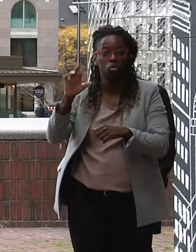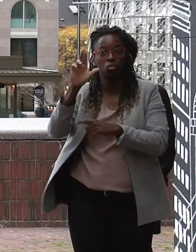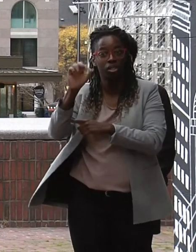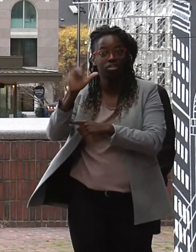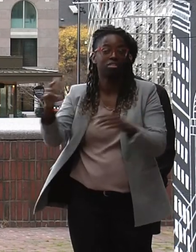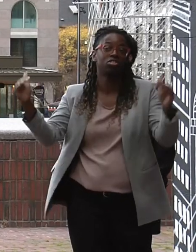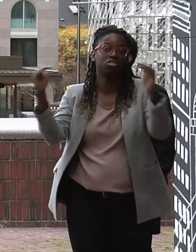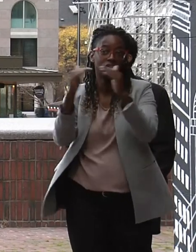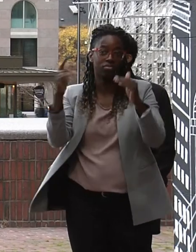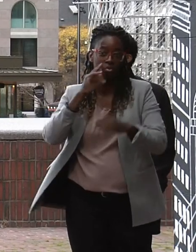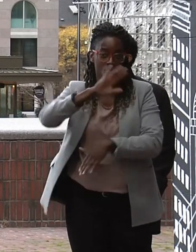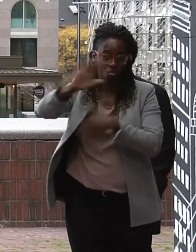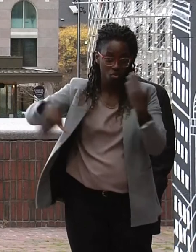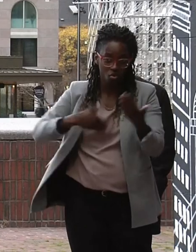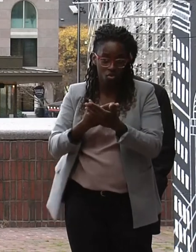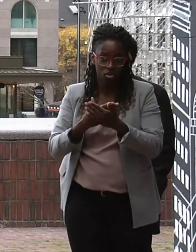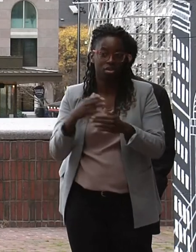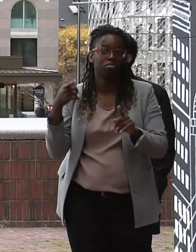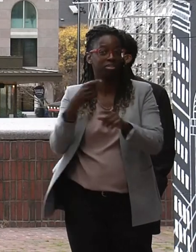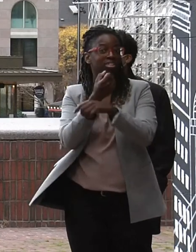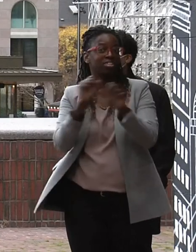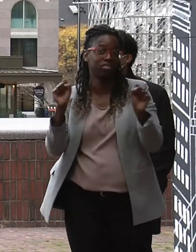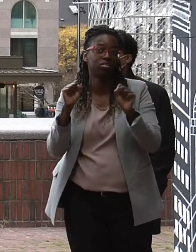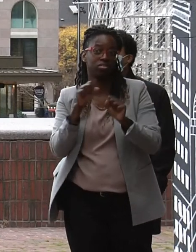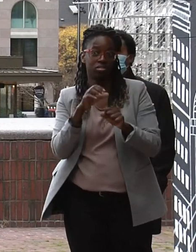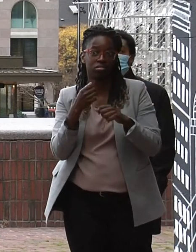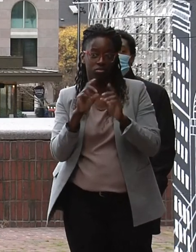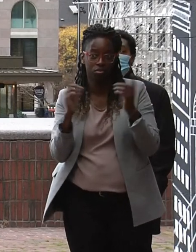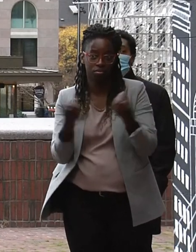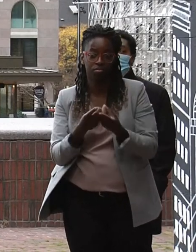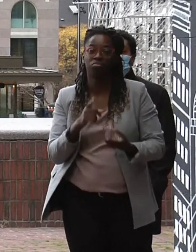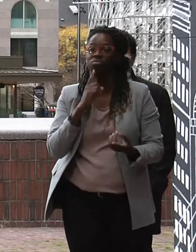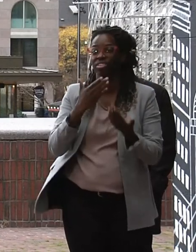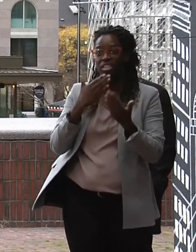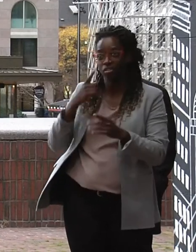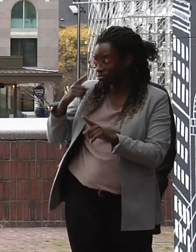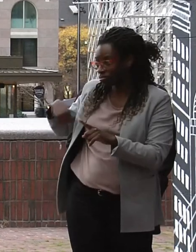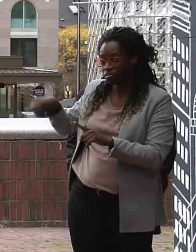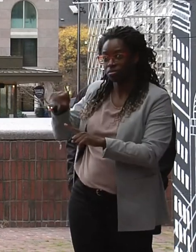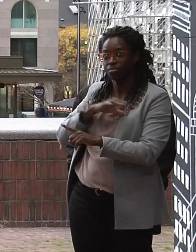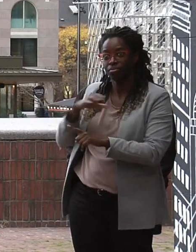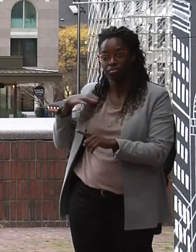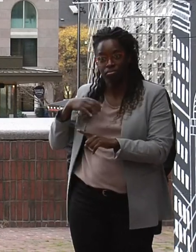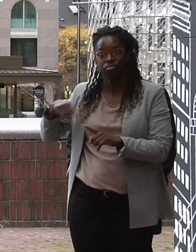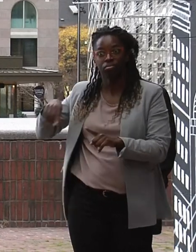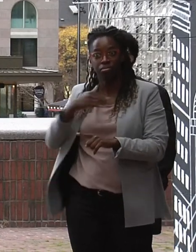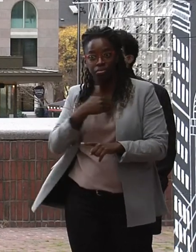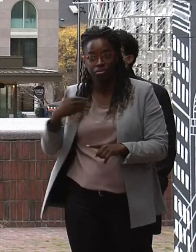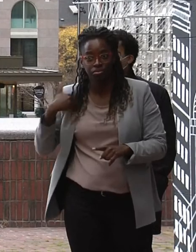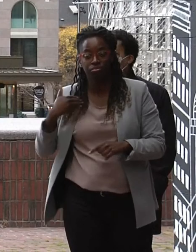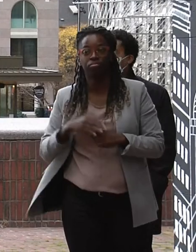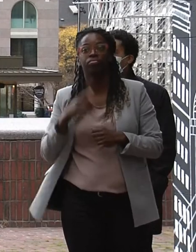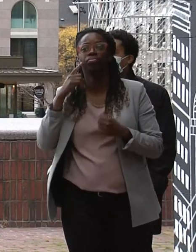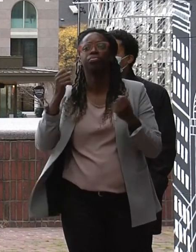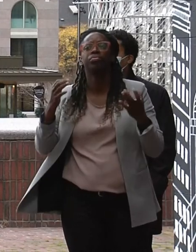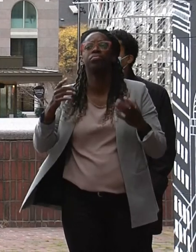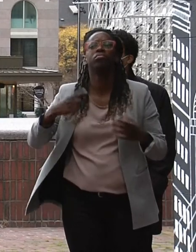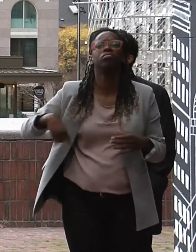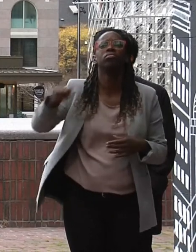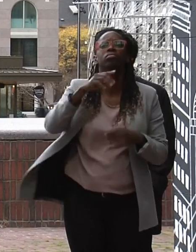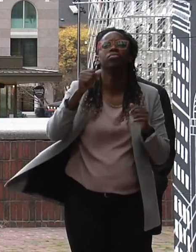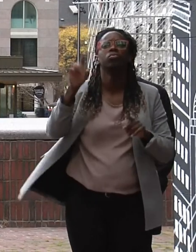I want to thank my fellow task force members and the hundreds of community members that made this work